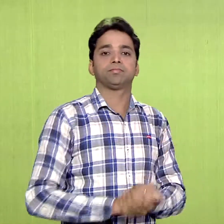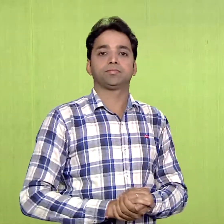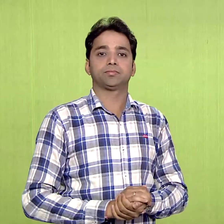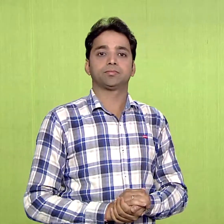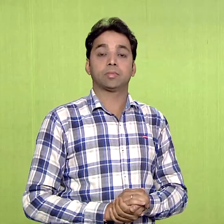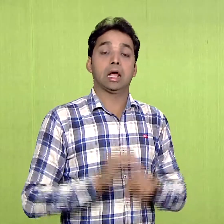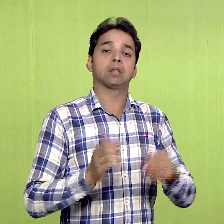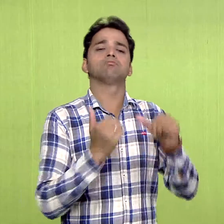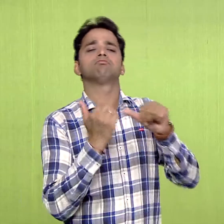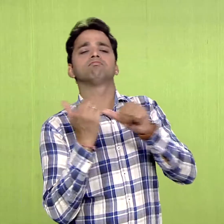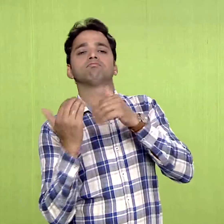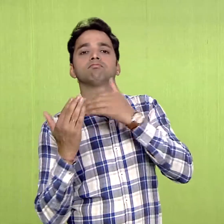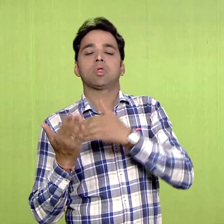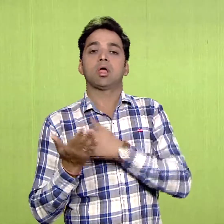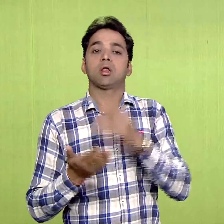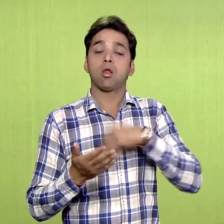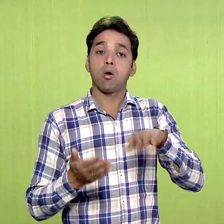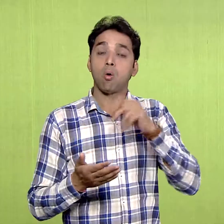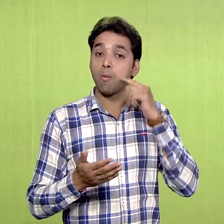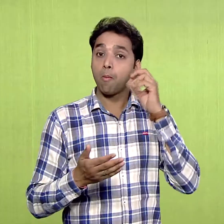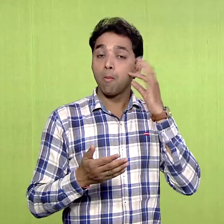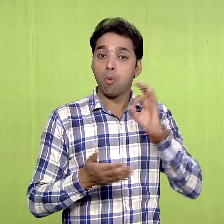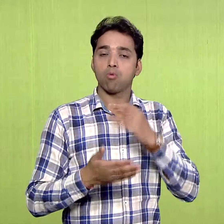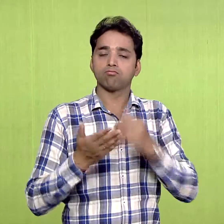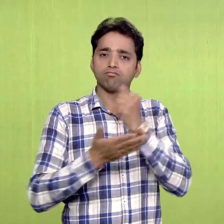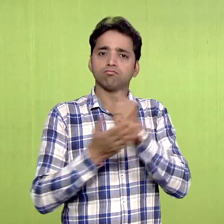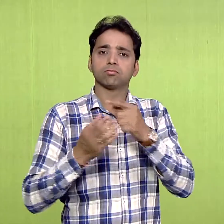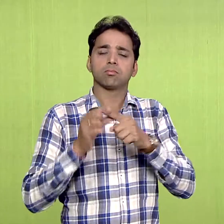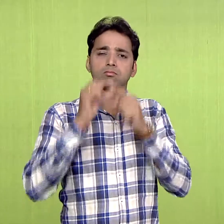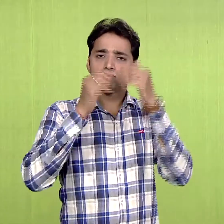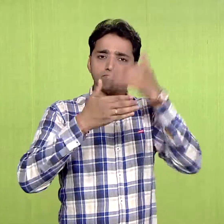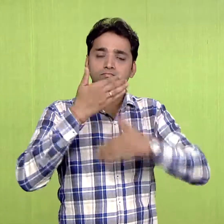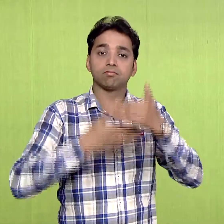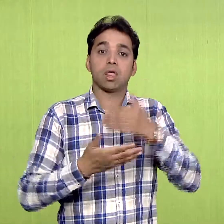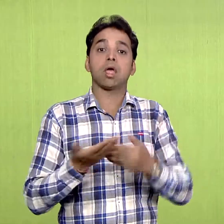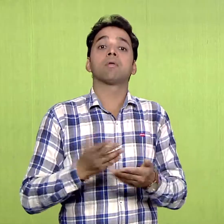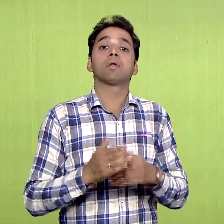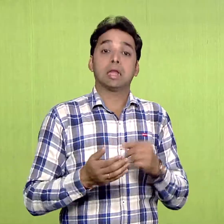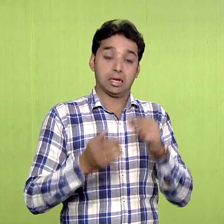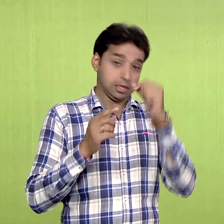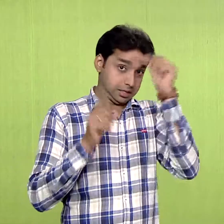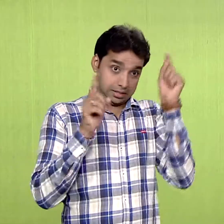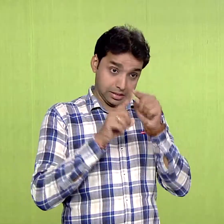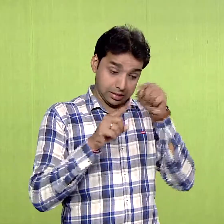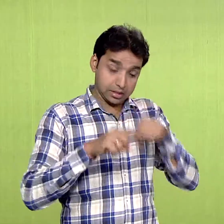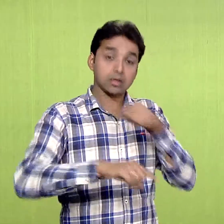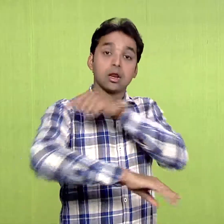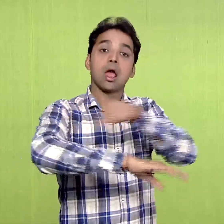The earliest and most remarkable evidence of Indian architecture is found in the